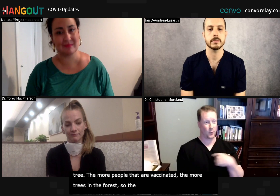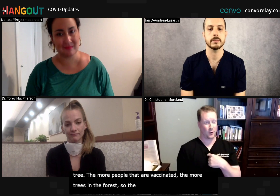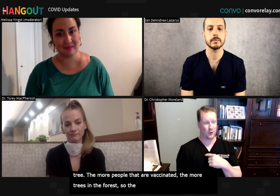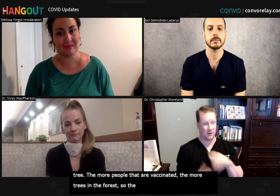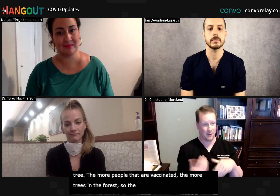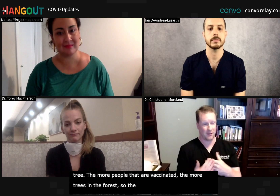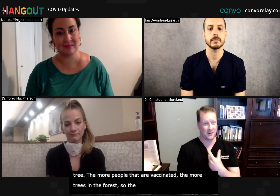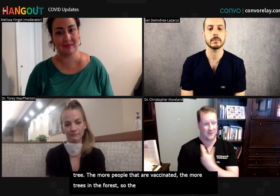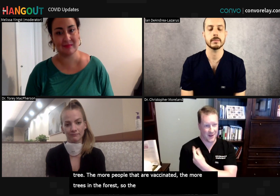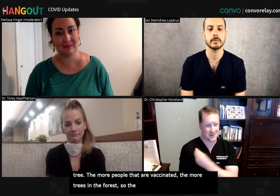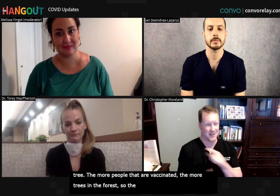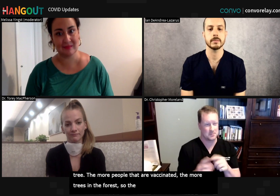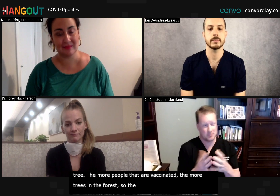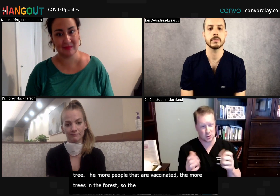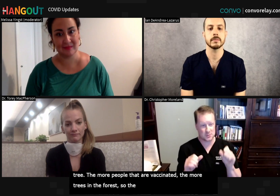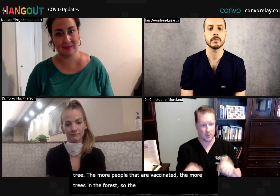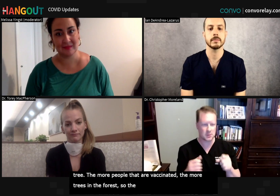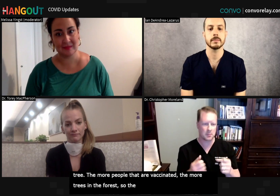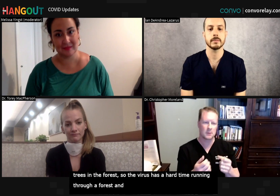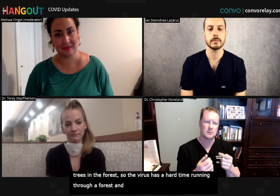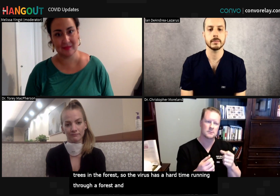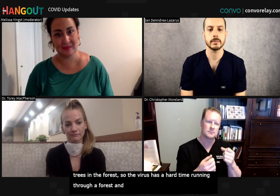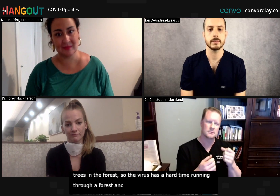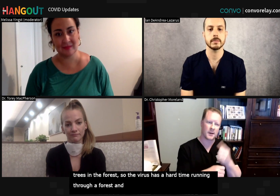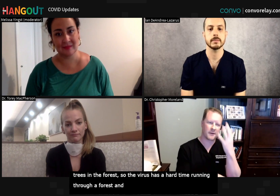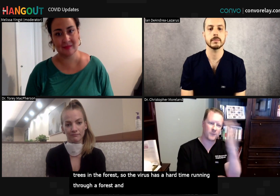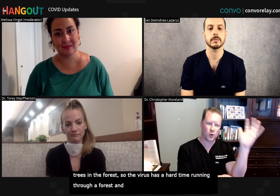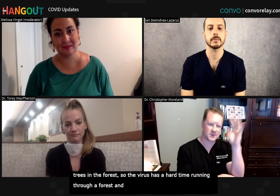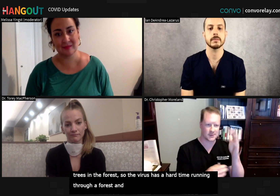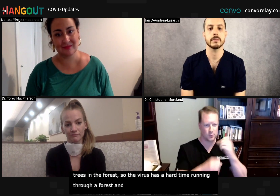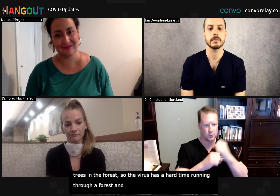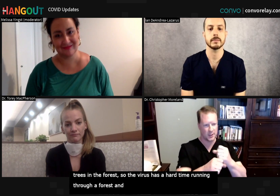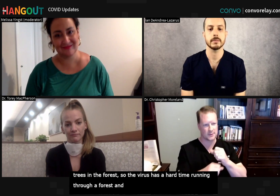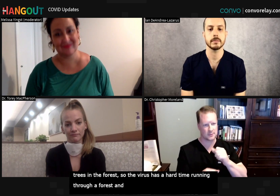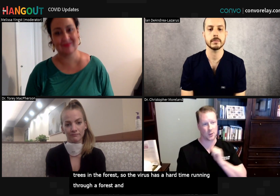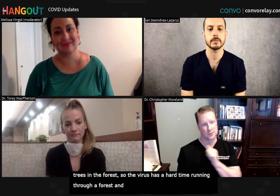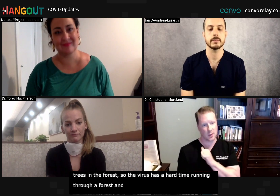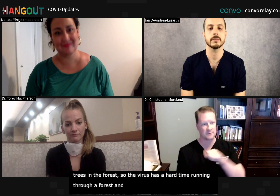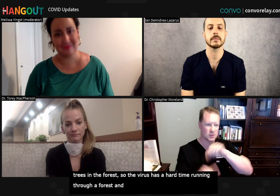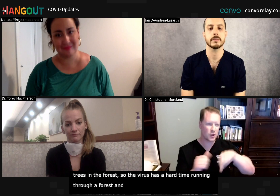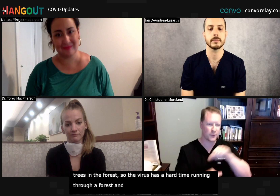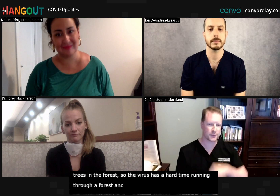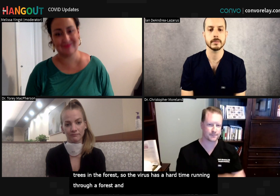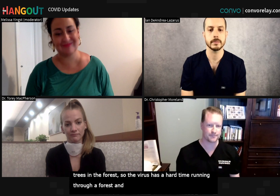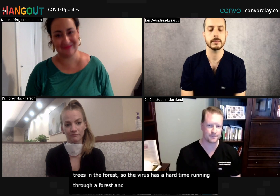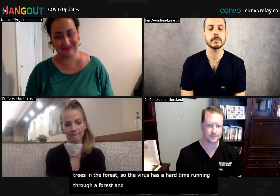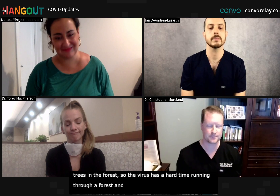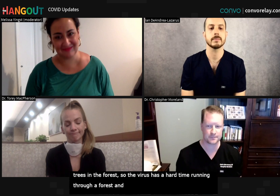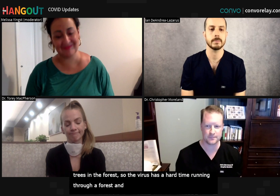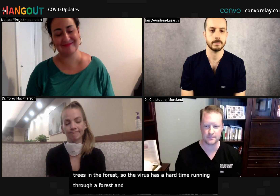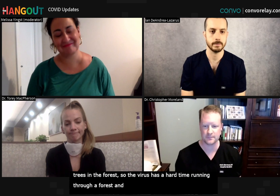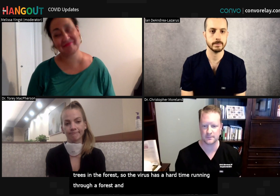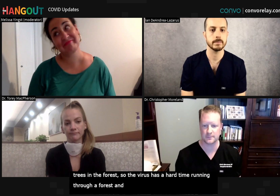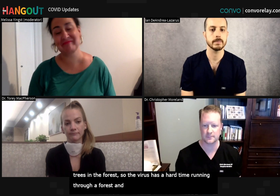to infect. So if we're all vaccinated as much as possible, it's a dense forest that protects ourselves and each other.